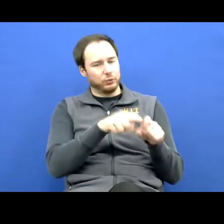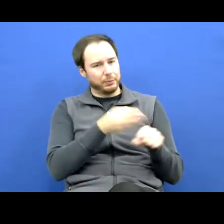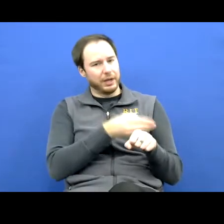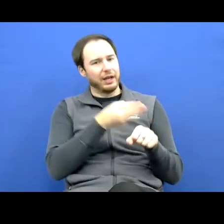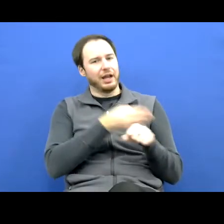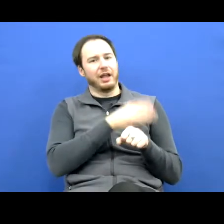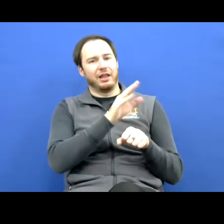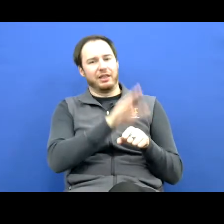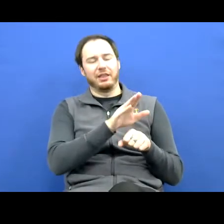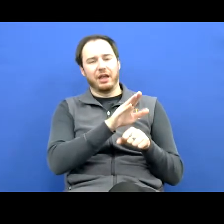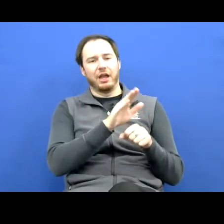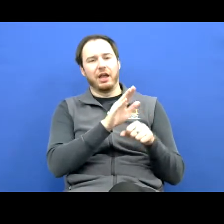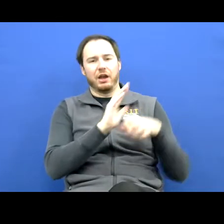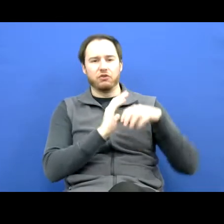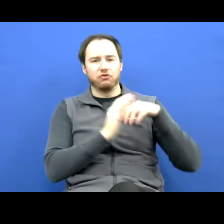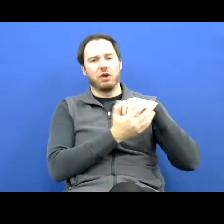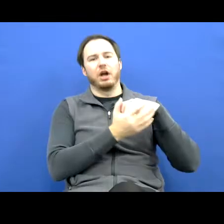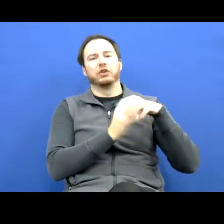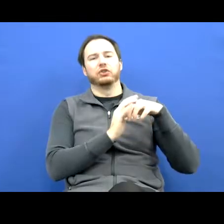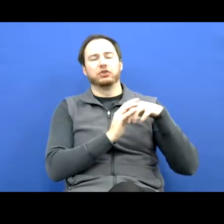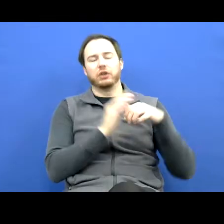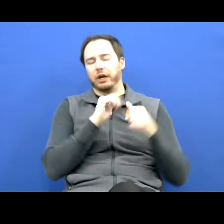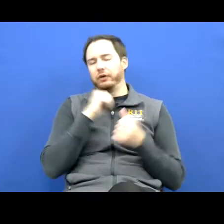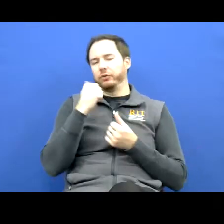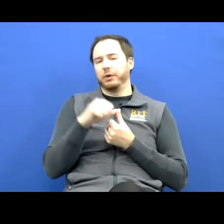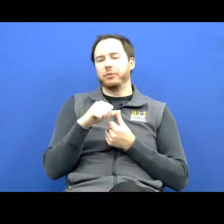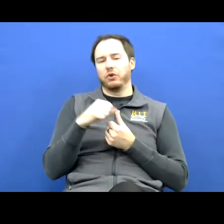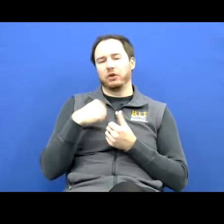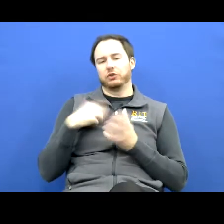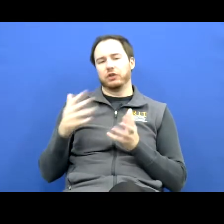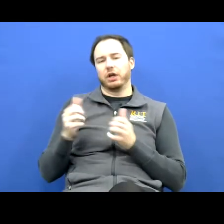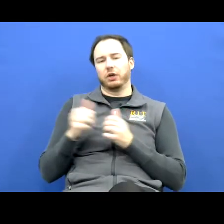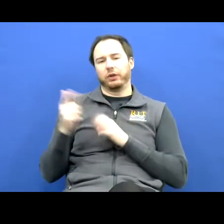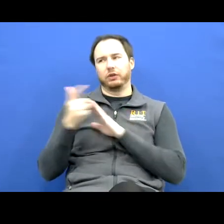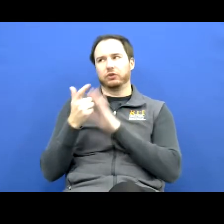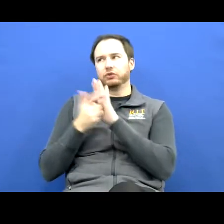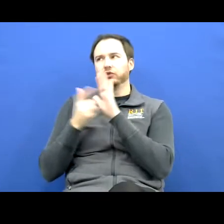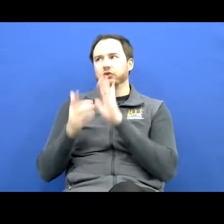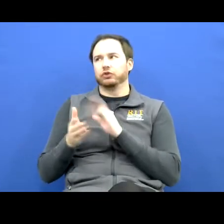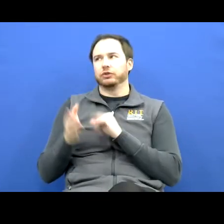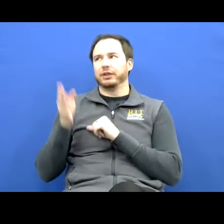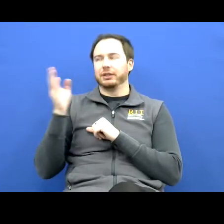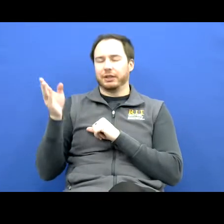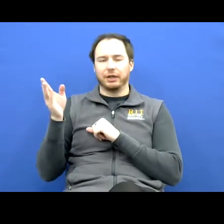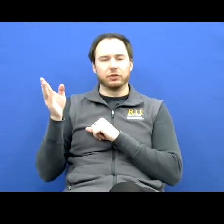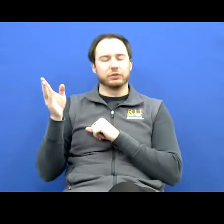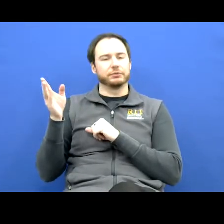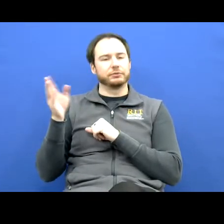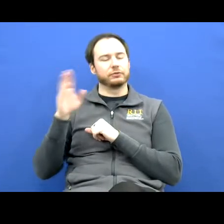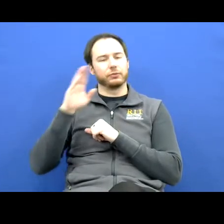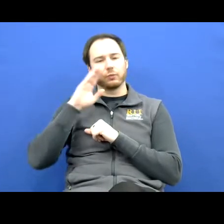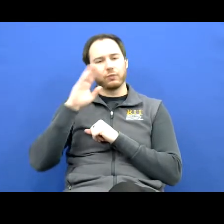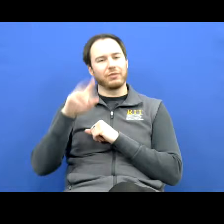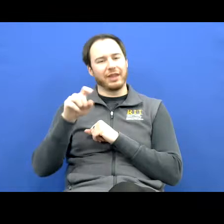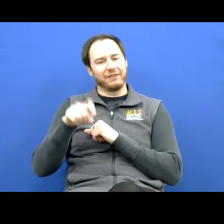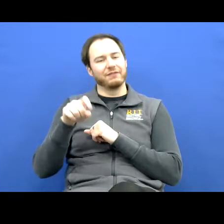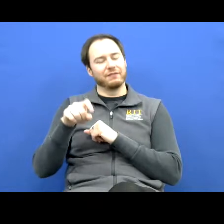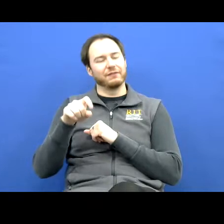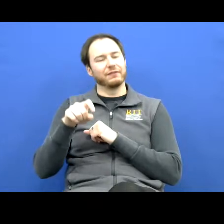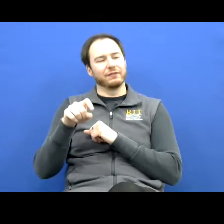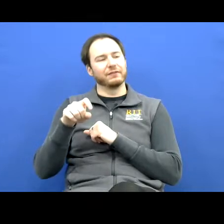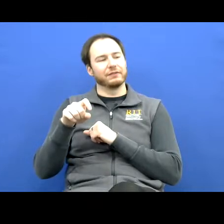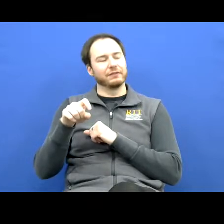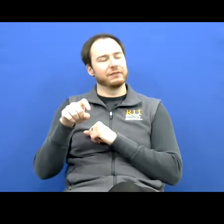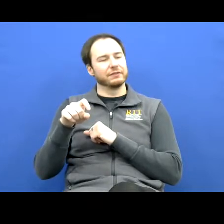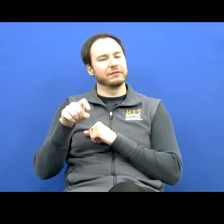one of the things that when we were talking about it, when I was talking about with the attorneys there, is that it would have to be,